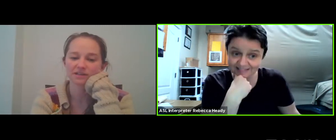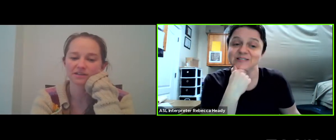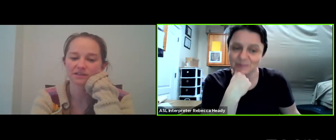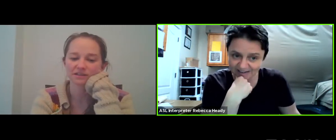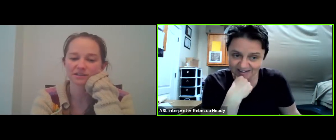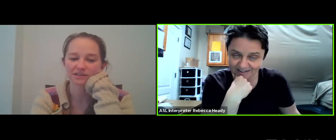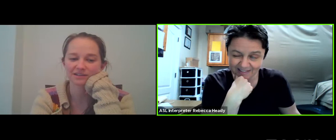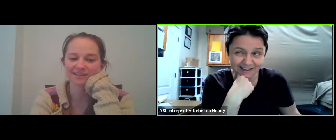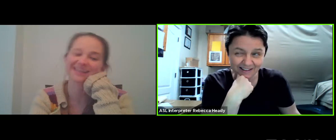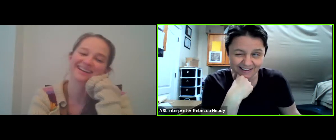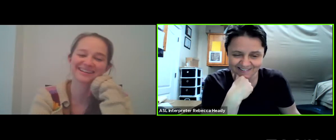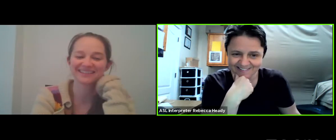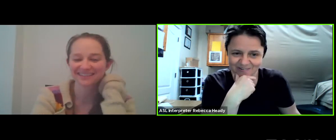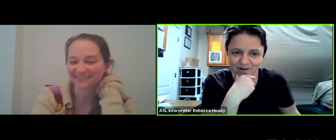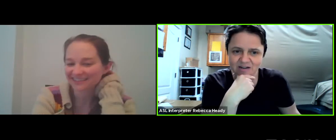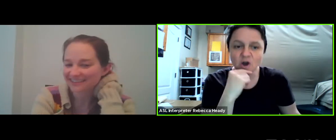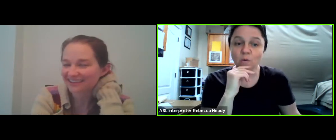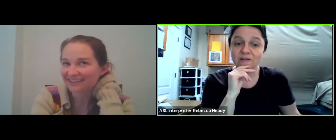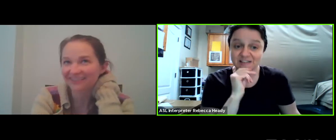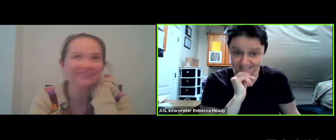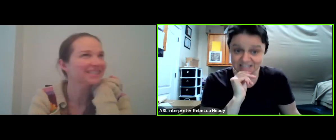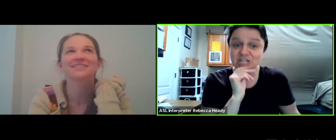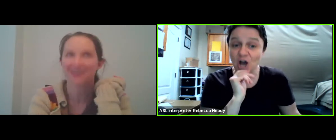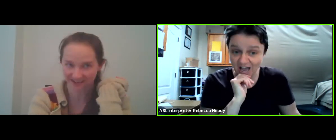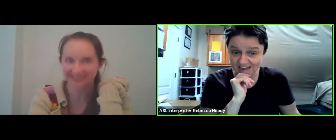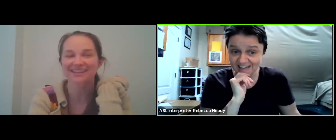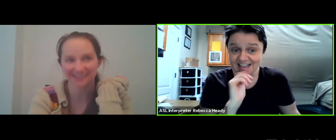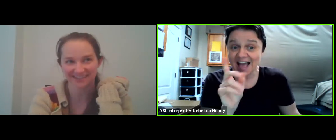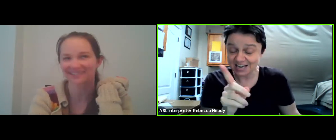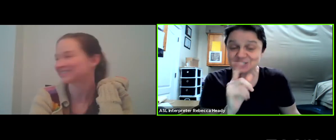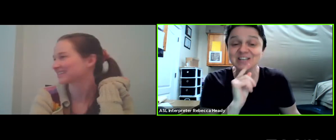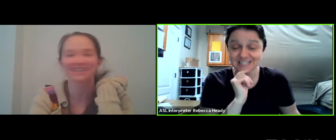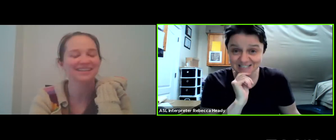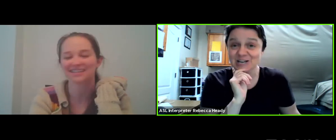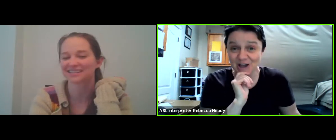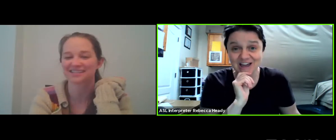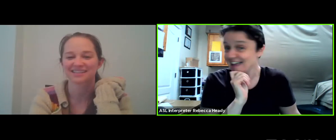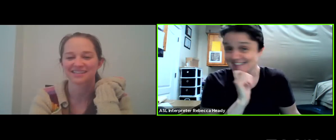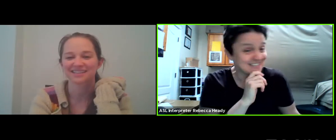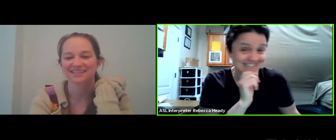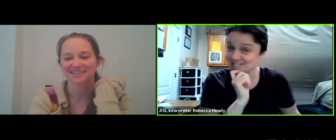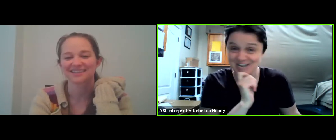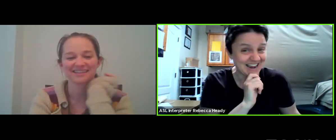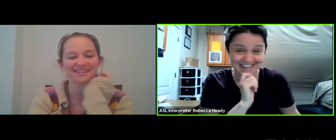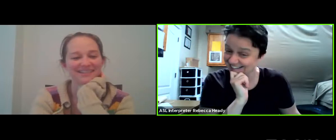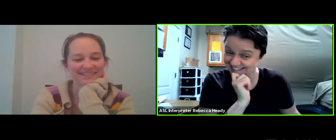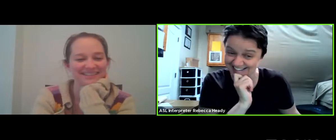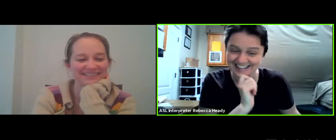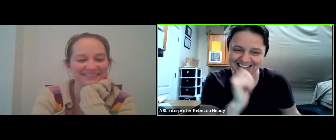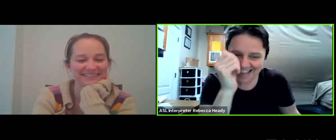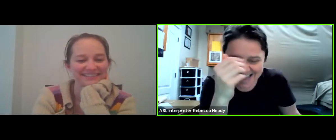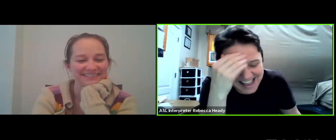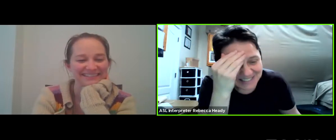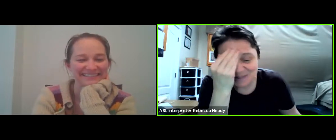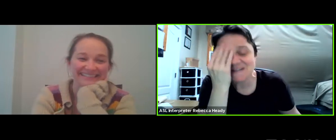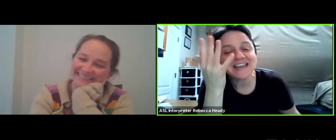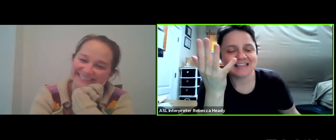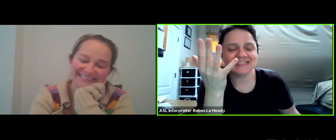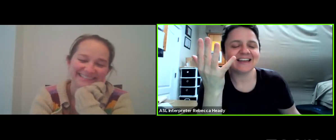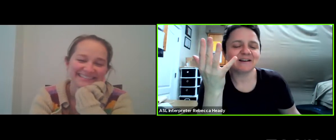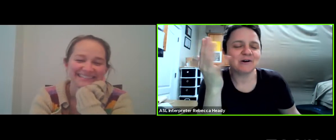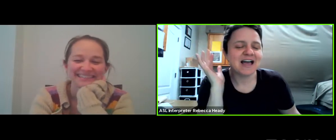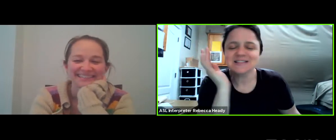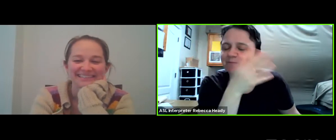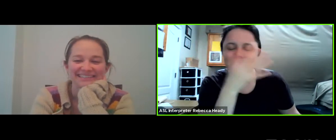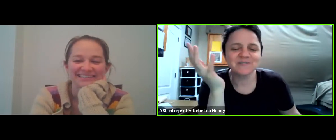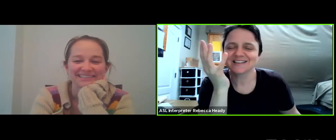way and this way. Yeah. Right? No, Or this is a nodding. nod. Actually, this is a nod and this is a shake. Yeah. To me,